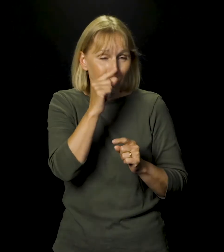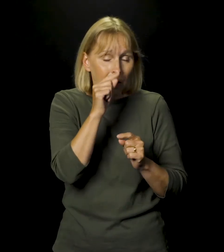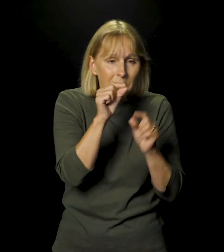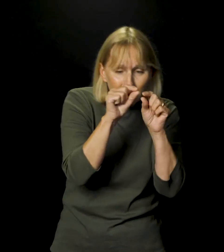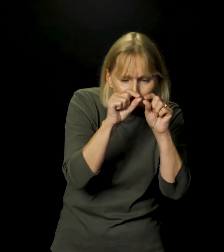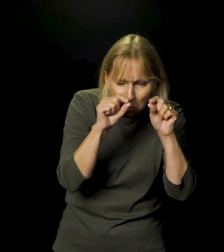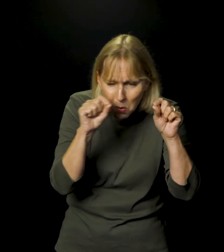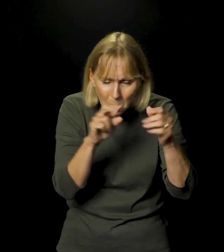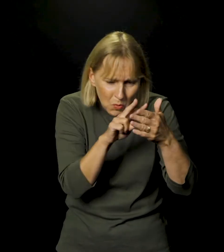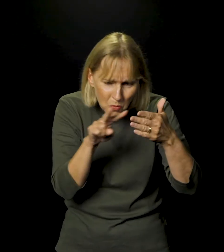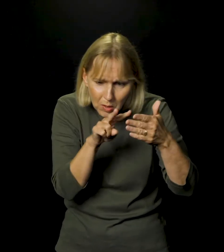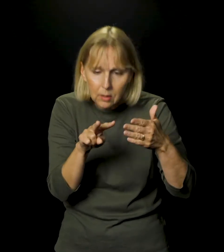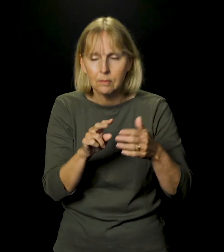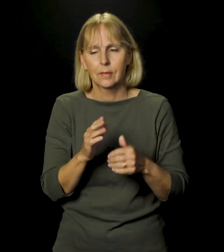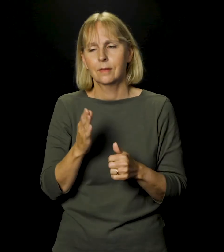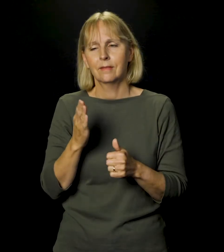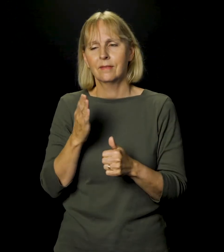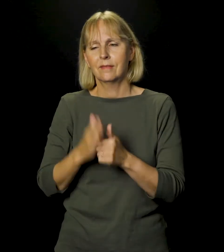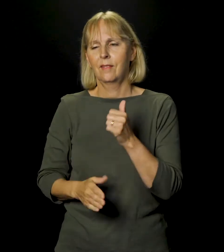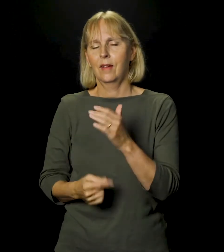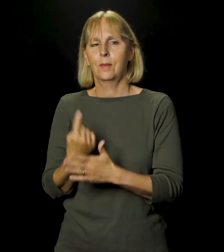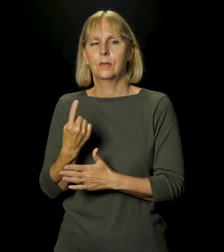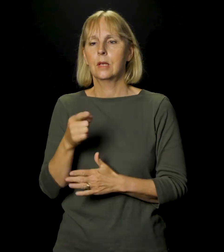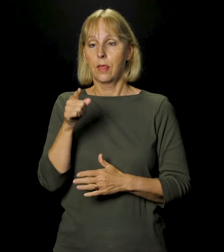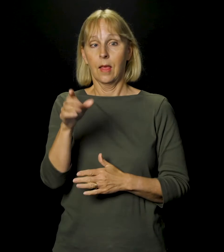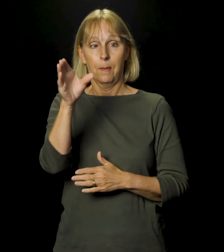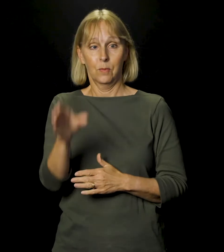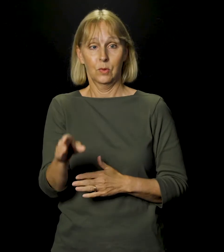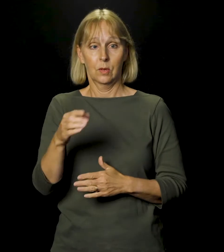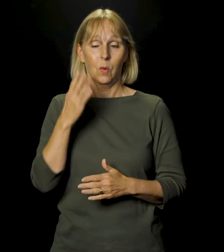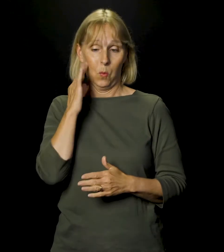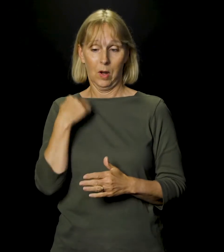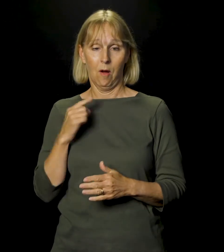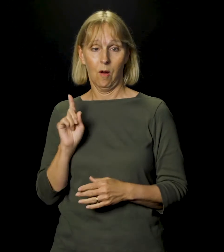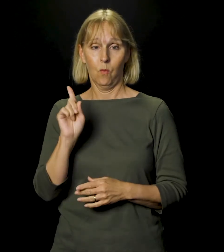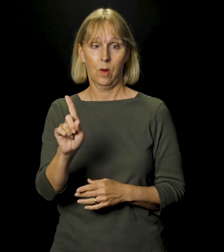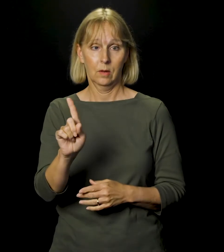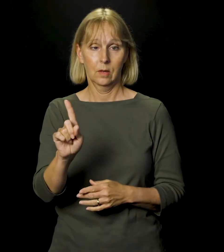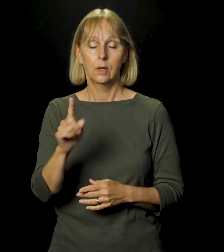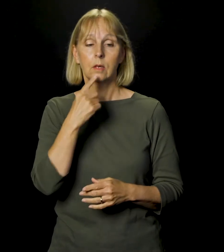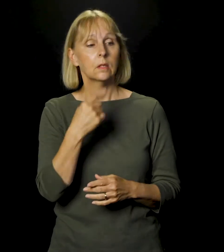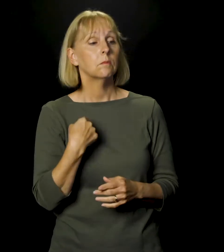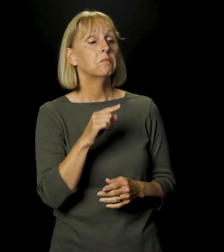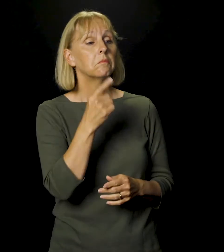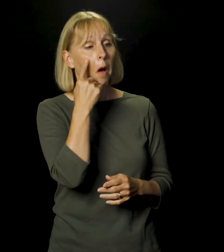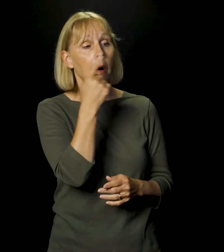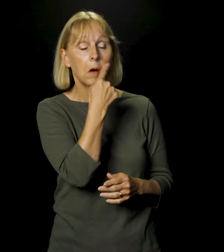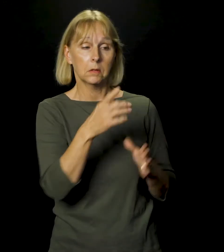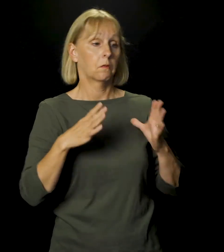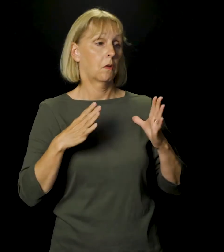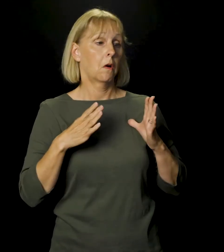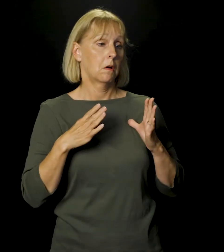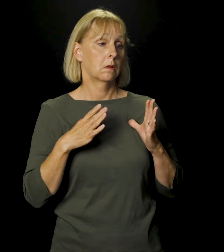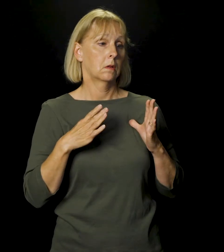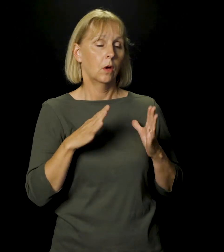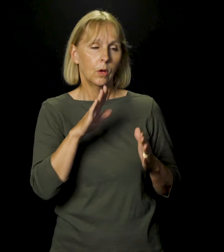And of course, that never happened. He simply said to me, "Your eyesight is fine.